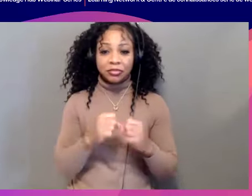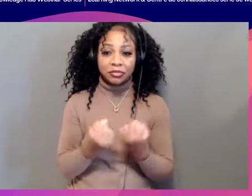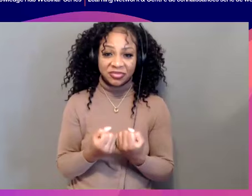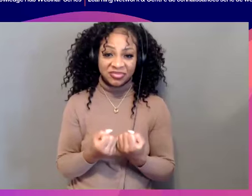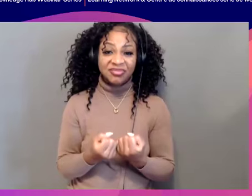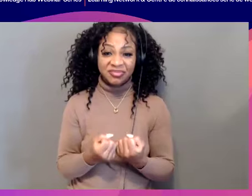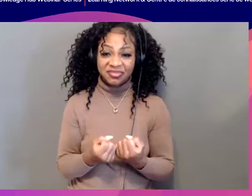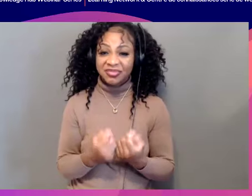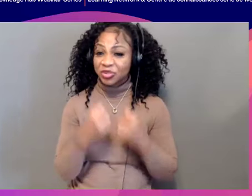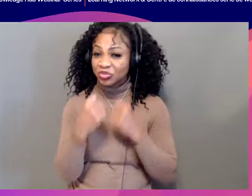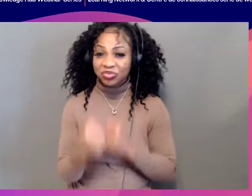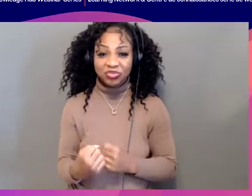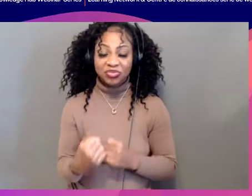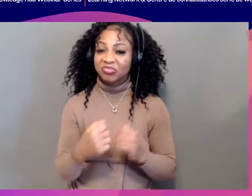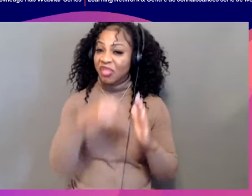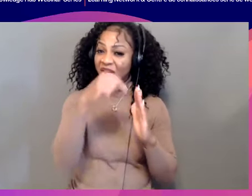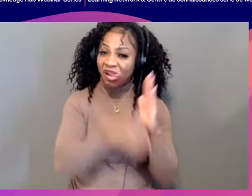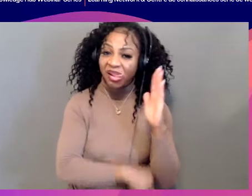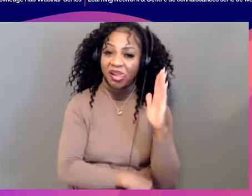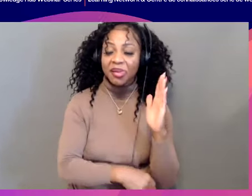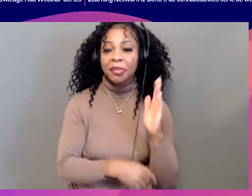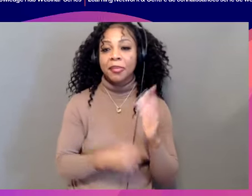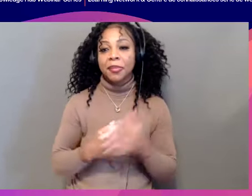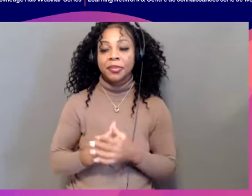is very strong and deep rooted, and